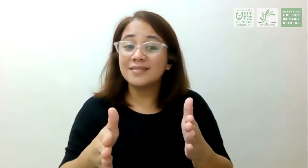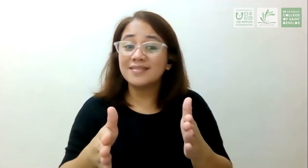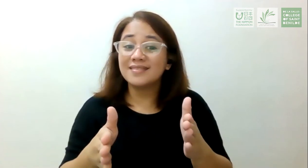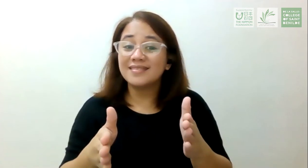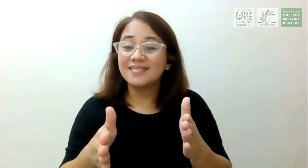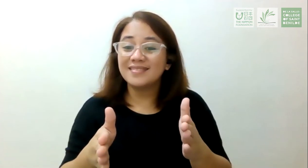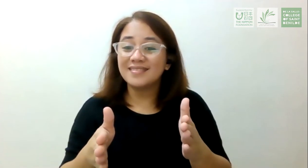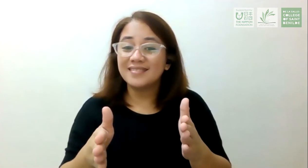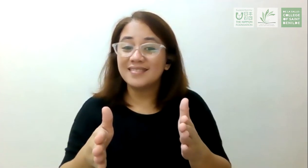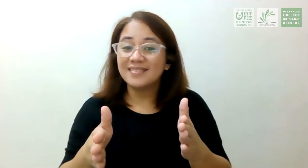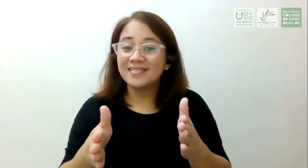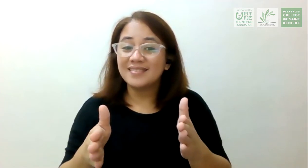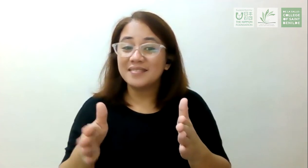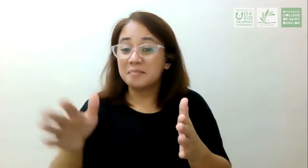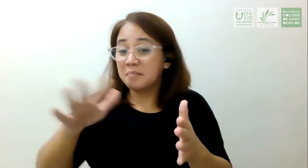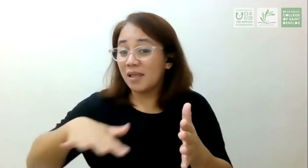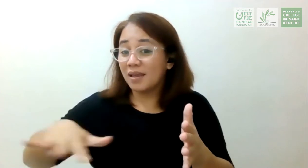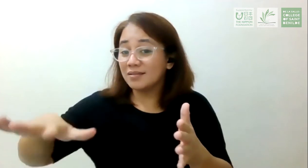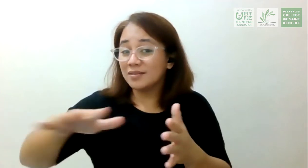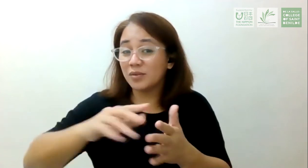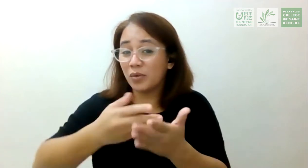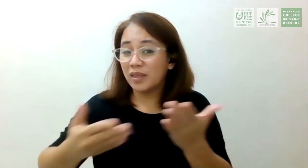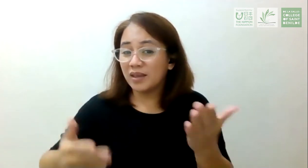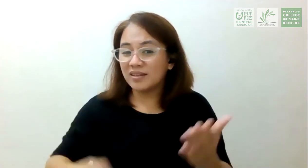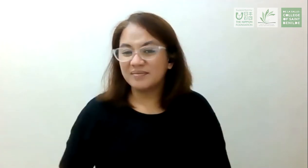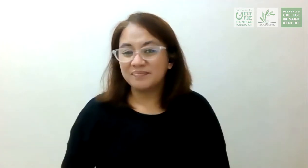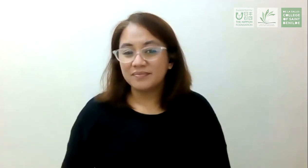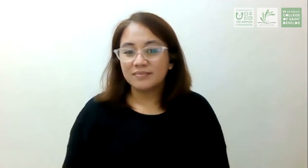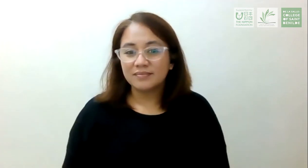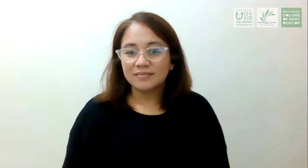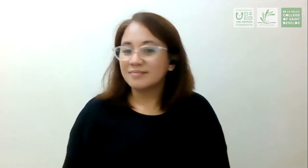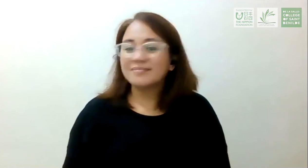well, it's none of those really.